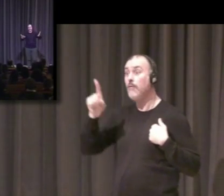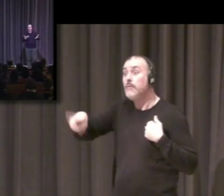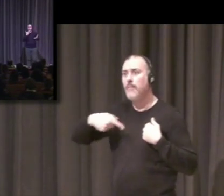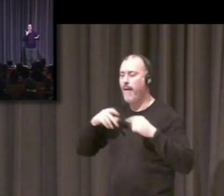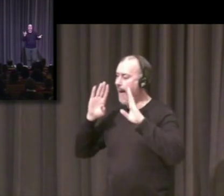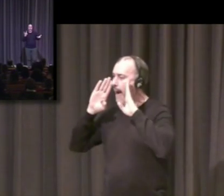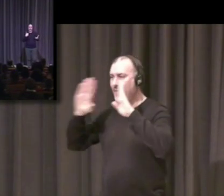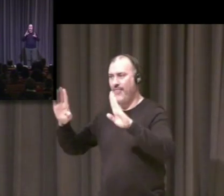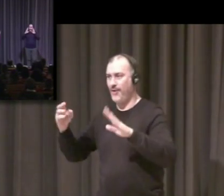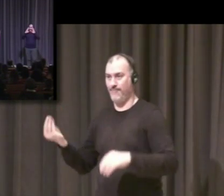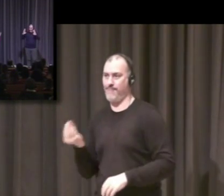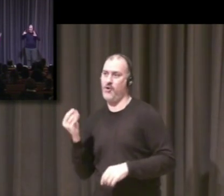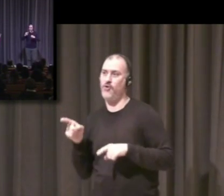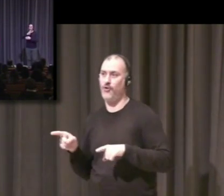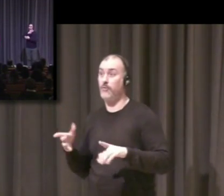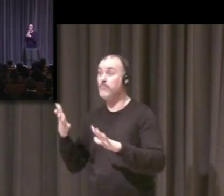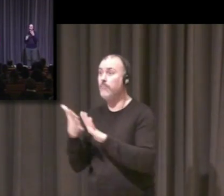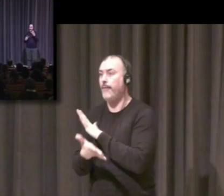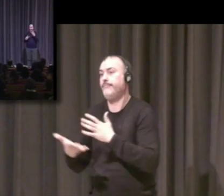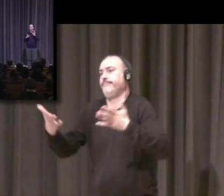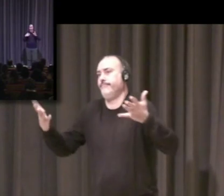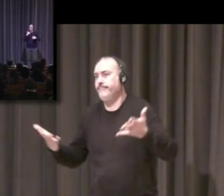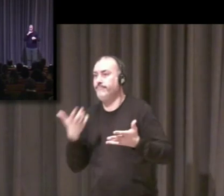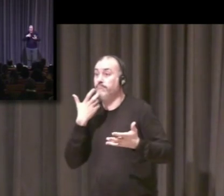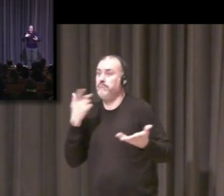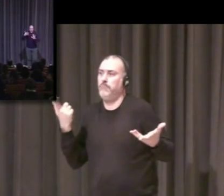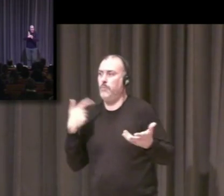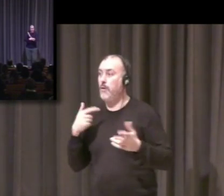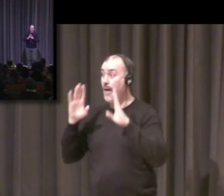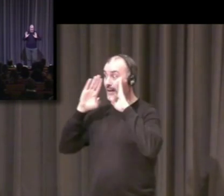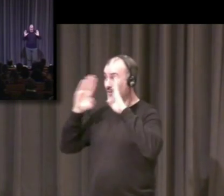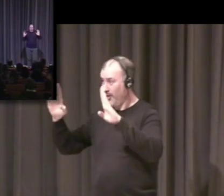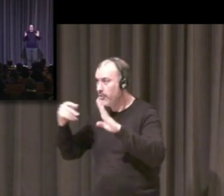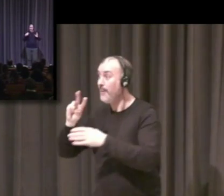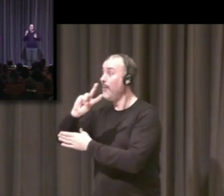know why. These are just things that you find in the psychology literature.